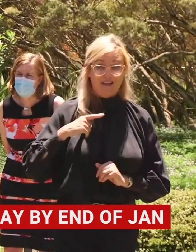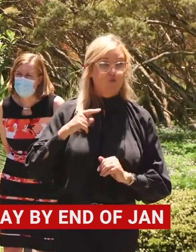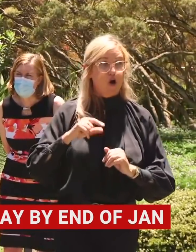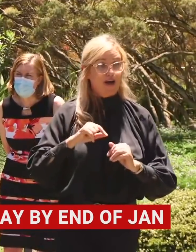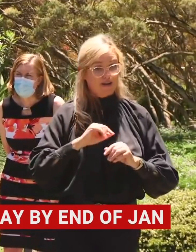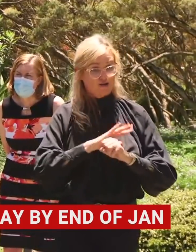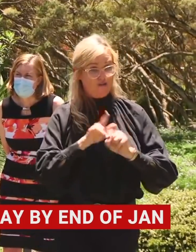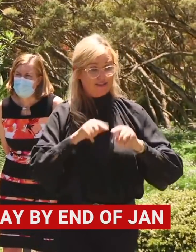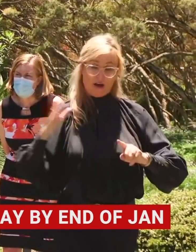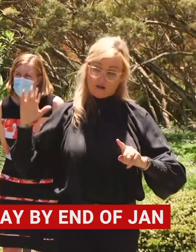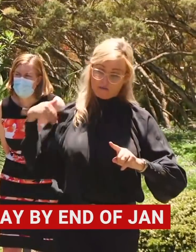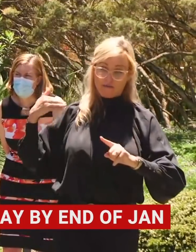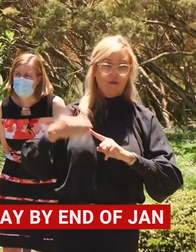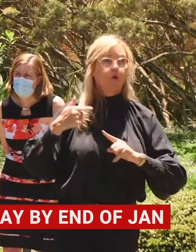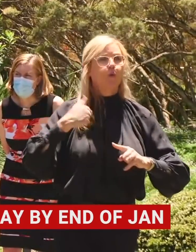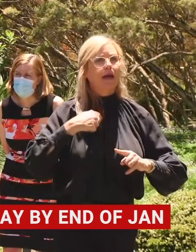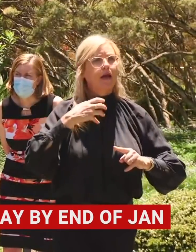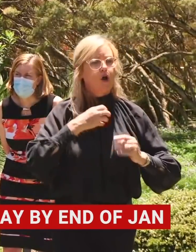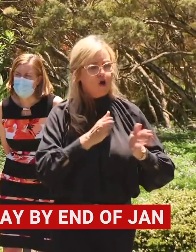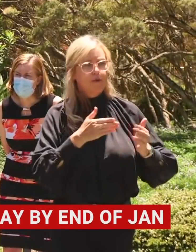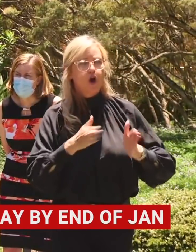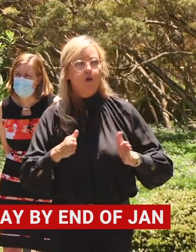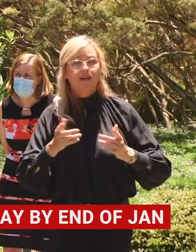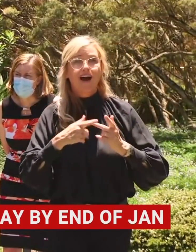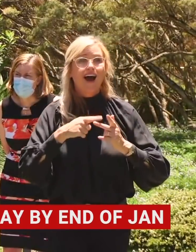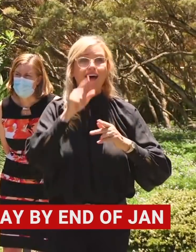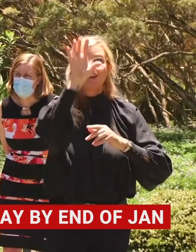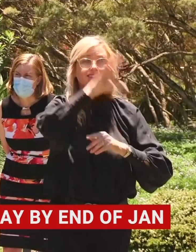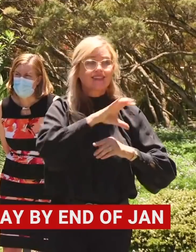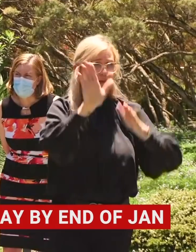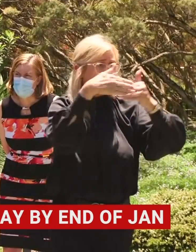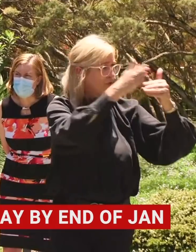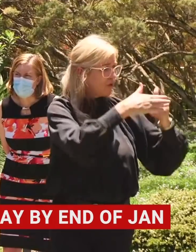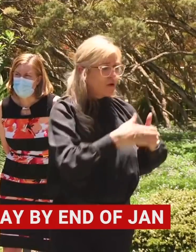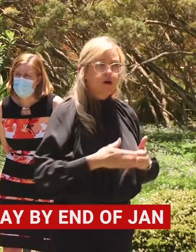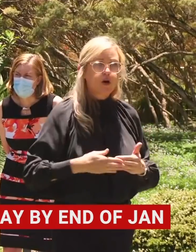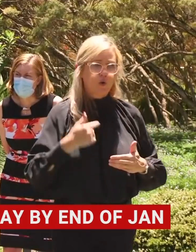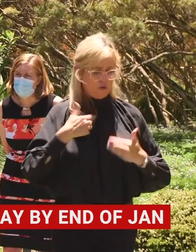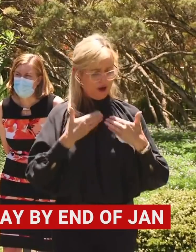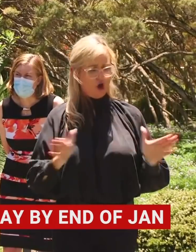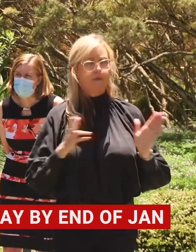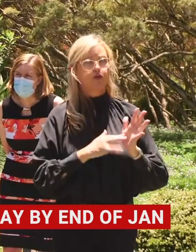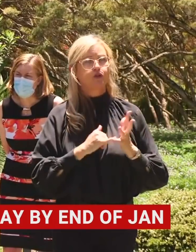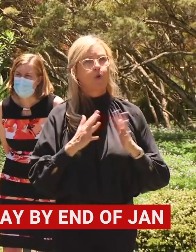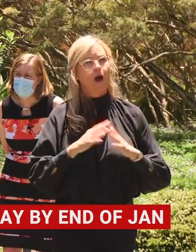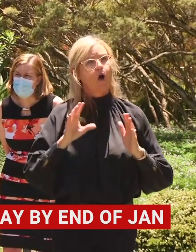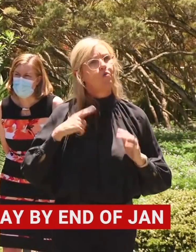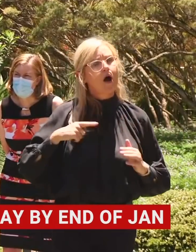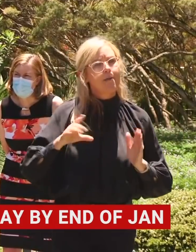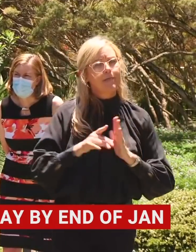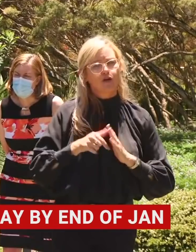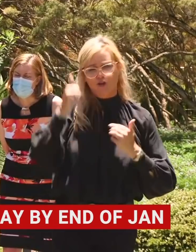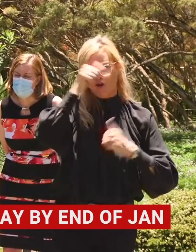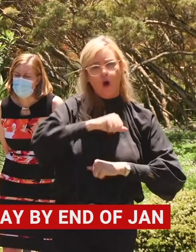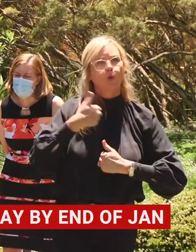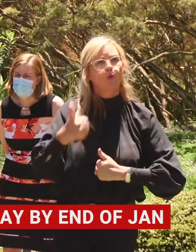to open up more than other states. That is the reason why other states have closed their borders. We trust our health system here in New South